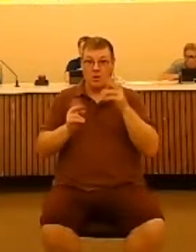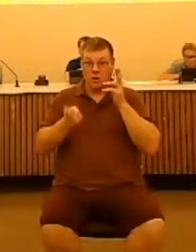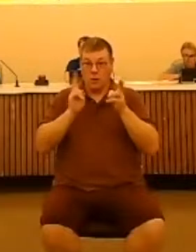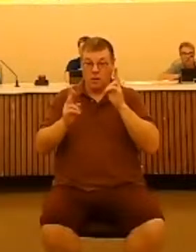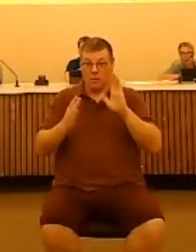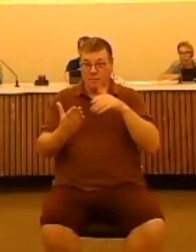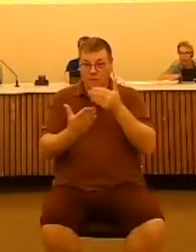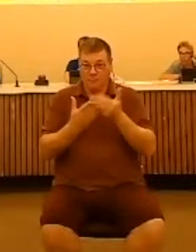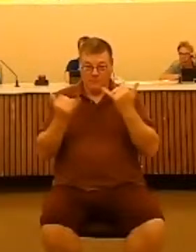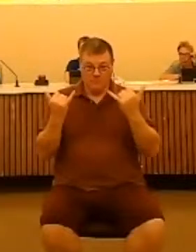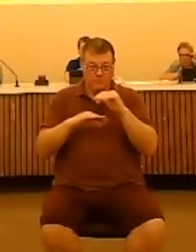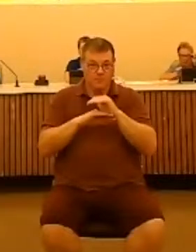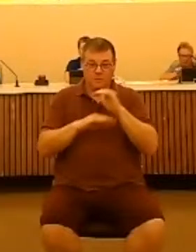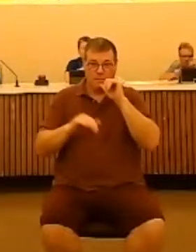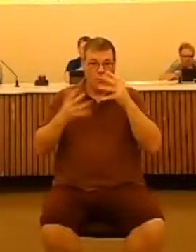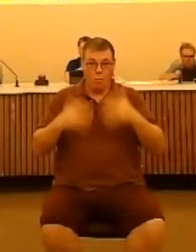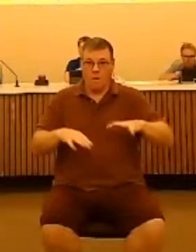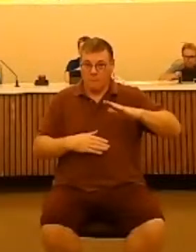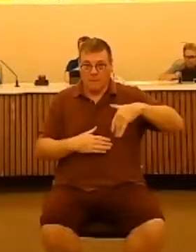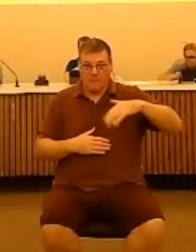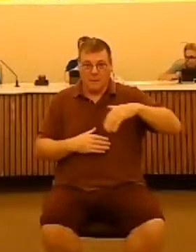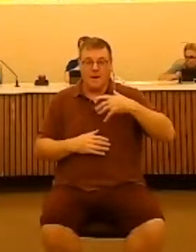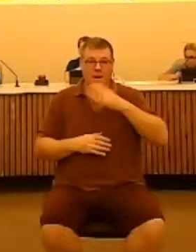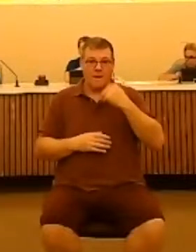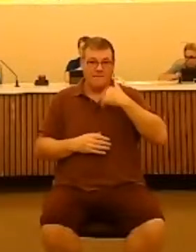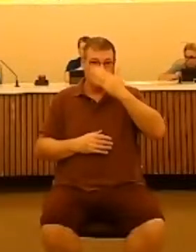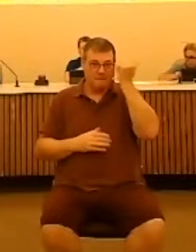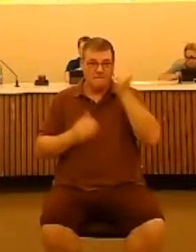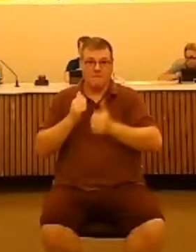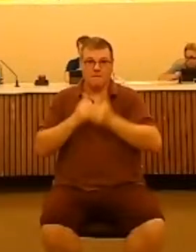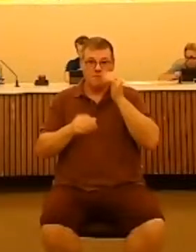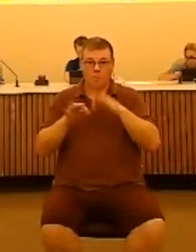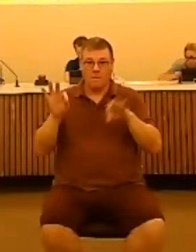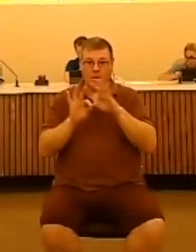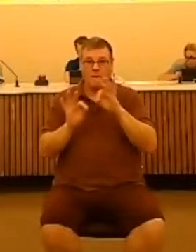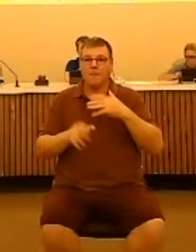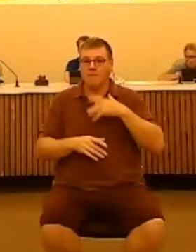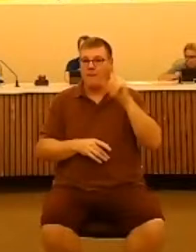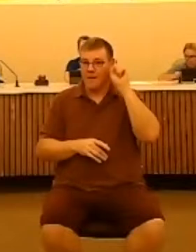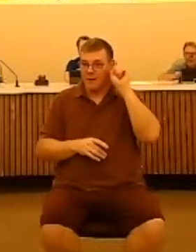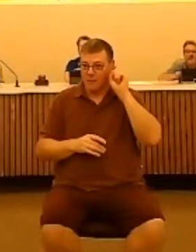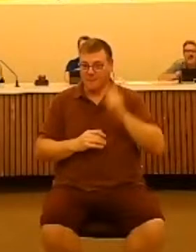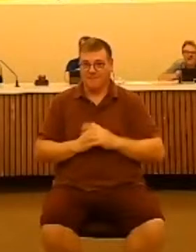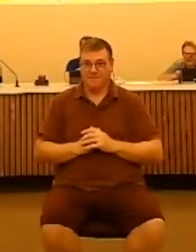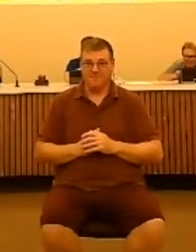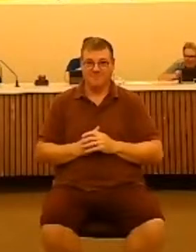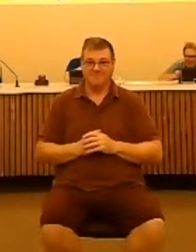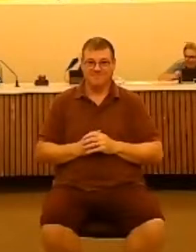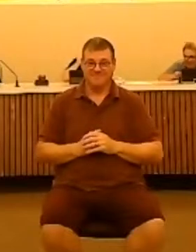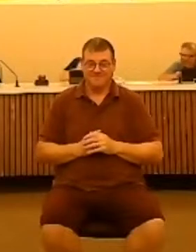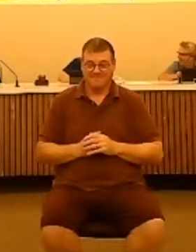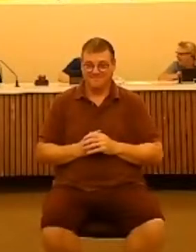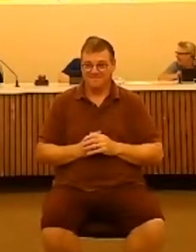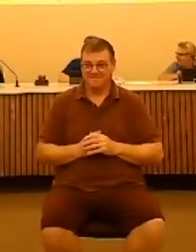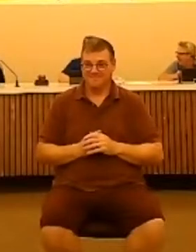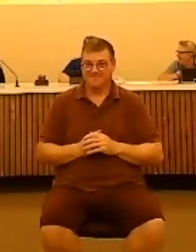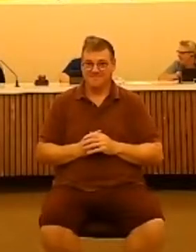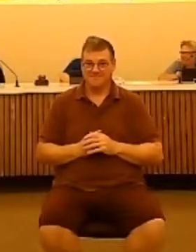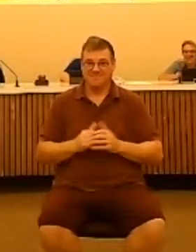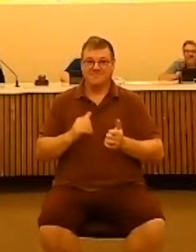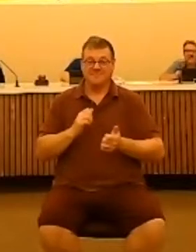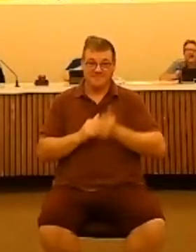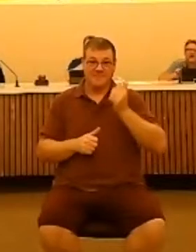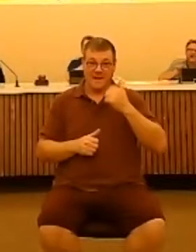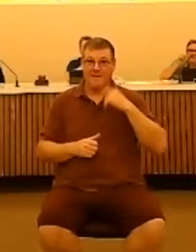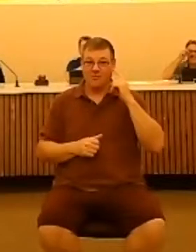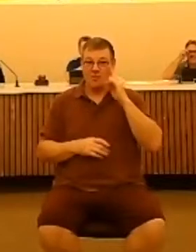here tonight and I didn't want to be late, and I forgot the most important things, my hearing aids. Oh. So I've